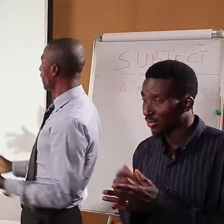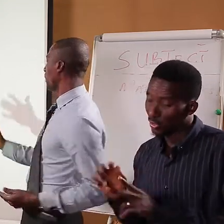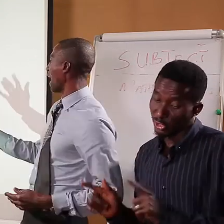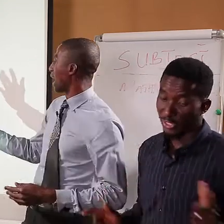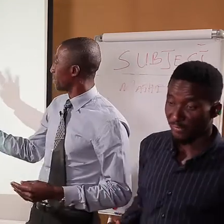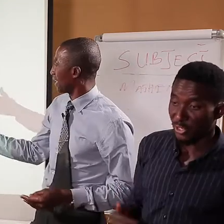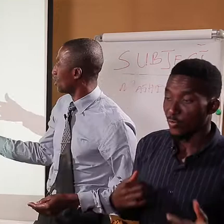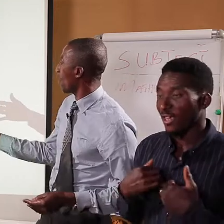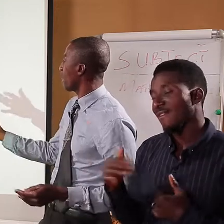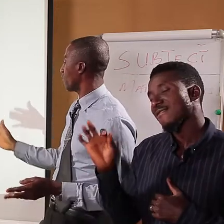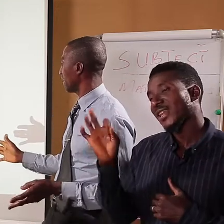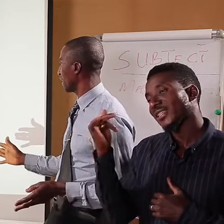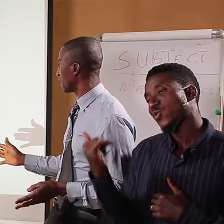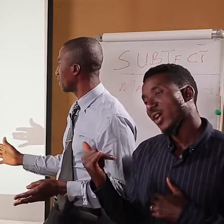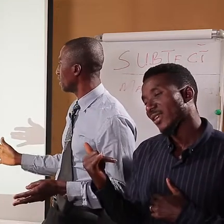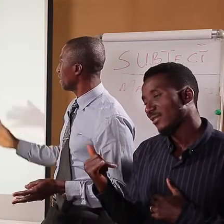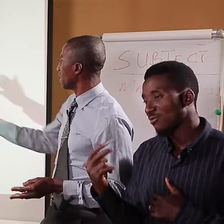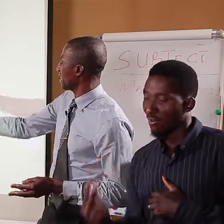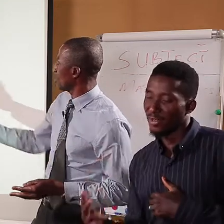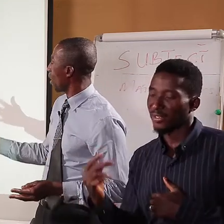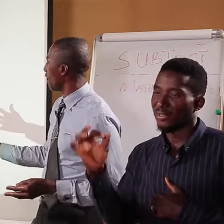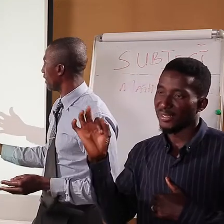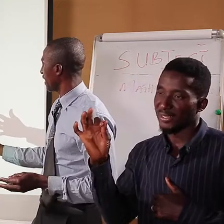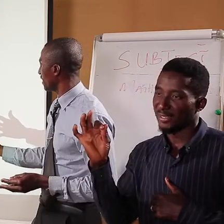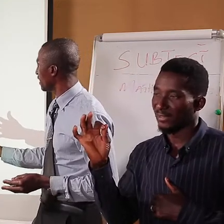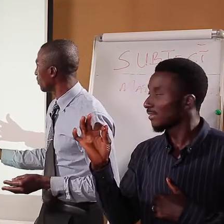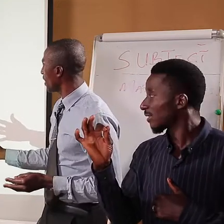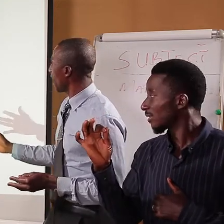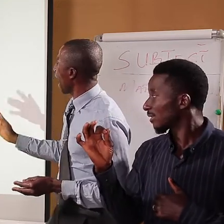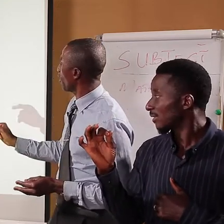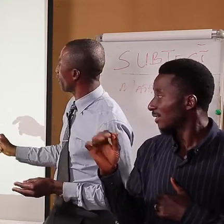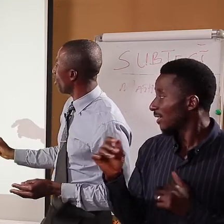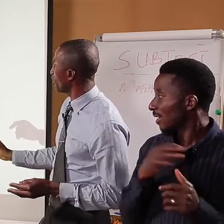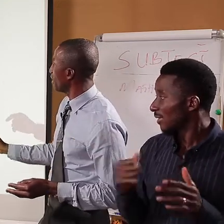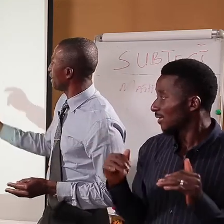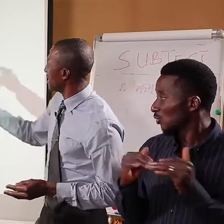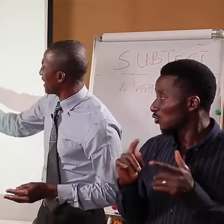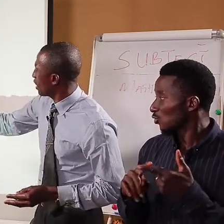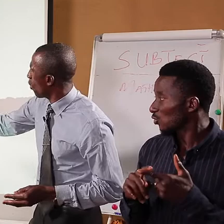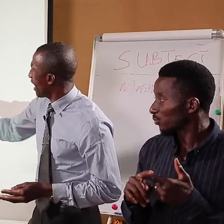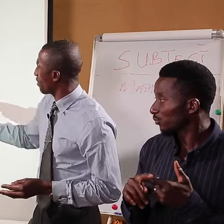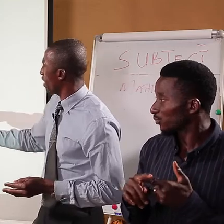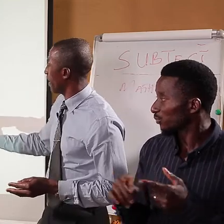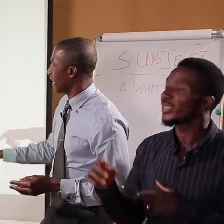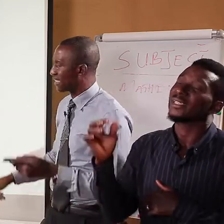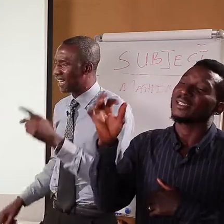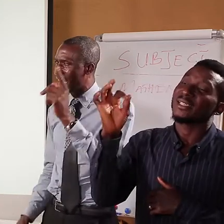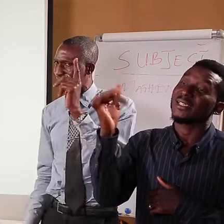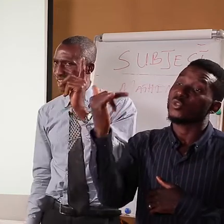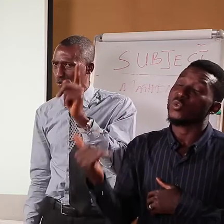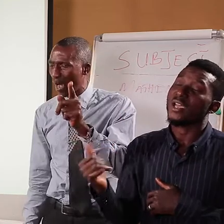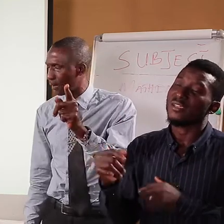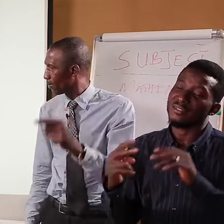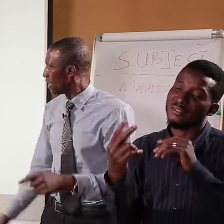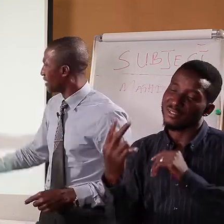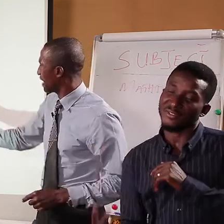left, I have 19y over 19, 19y over 19, and of course, 19y divided by 19, the answer